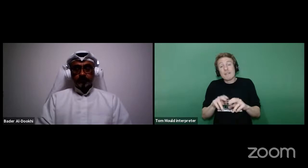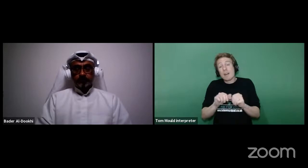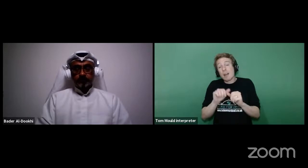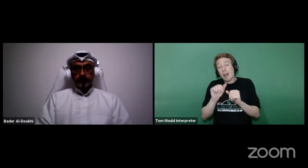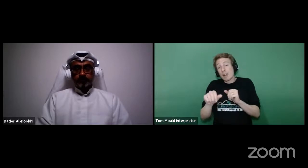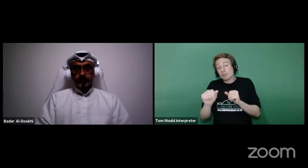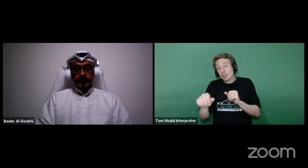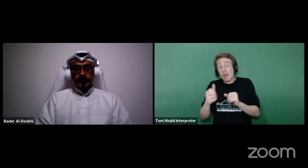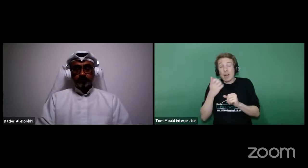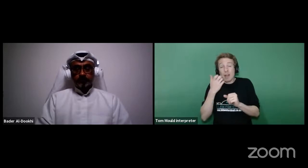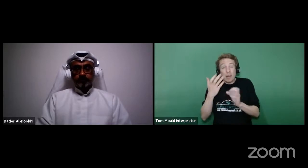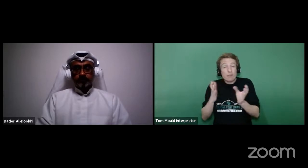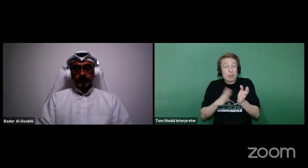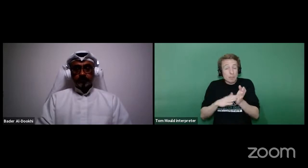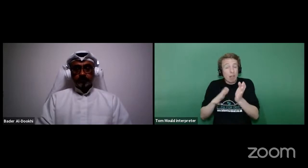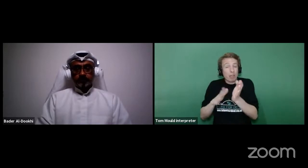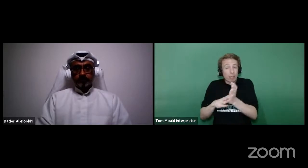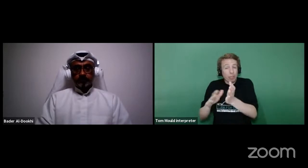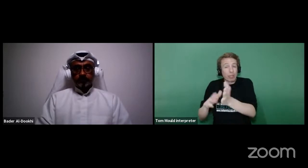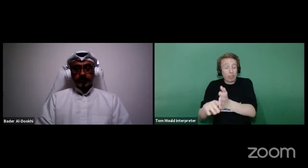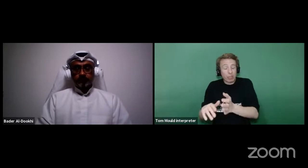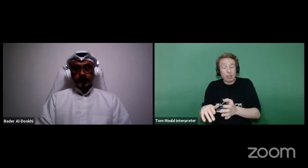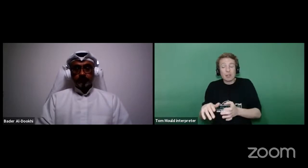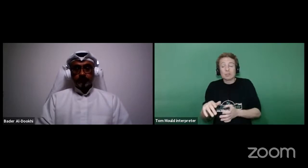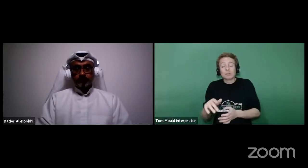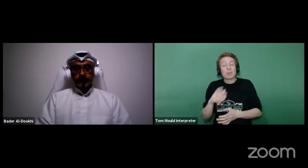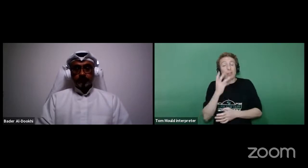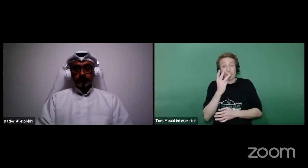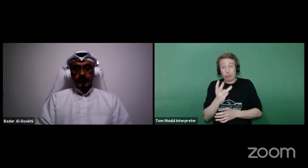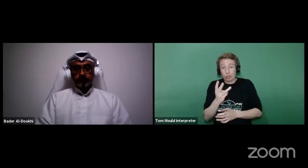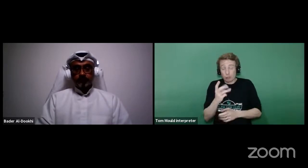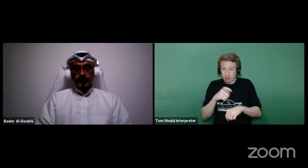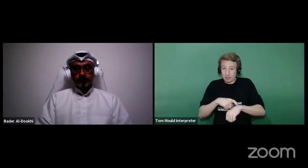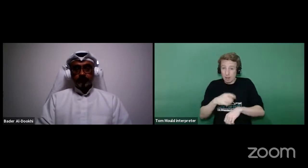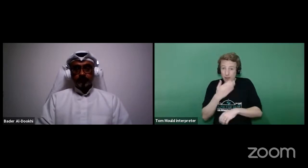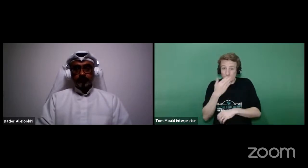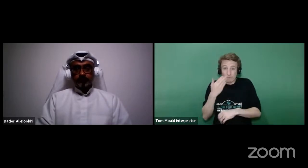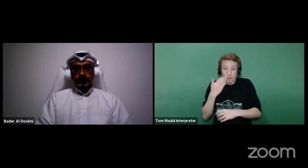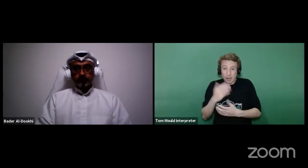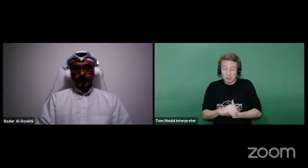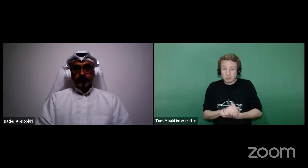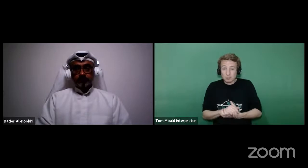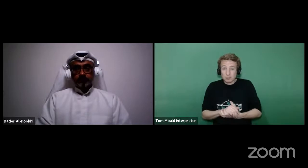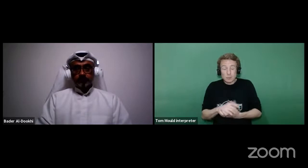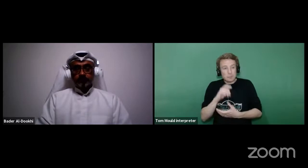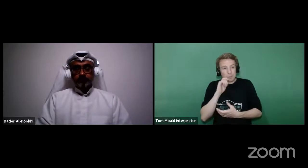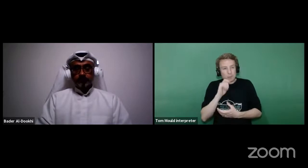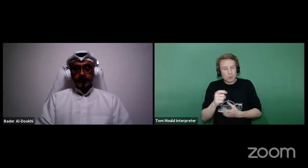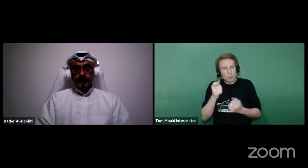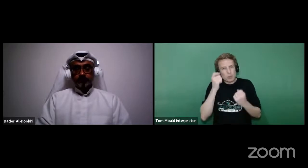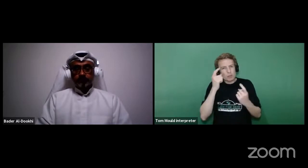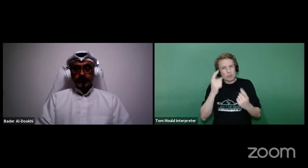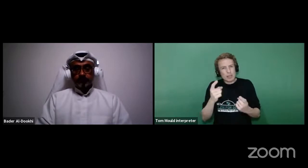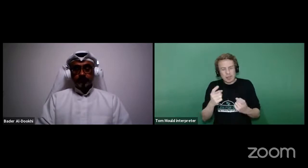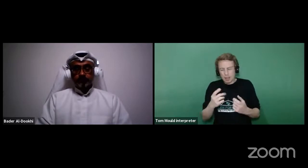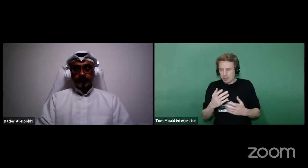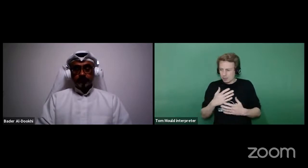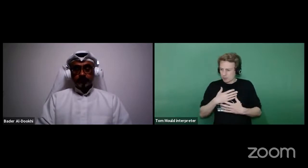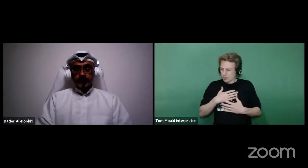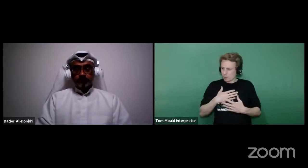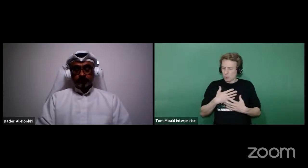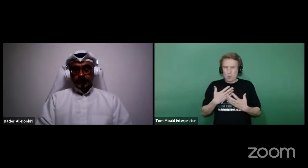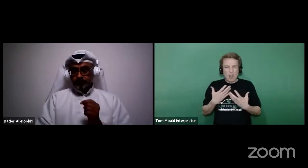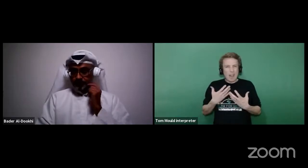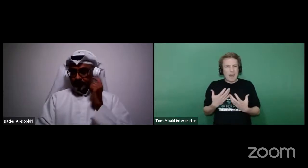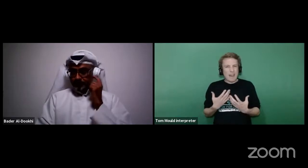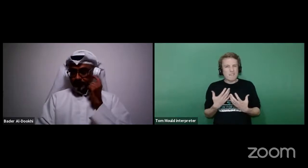every month, then you will find that the heaviness and the whisperings in your chest will subside.